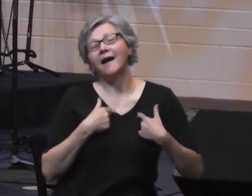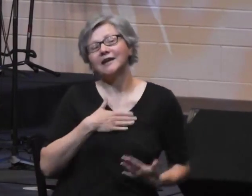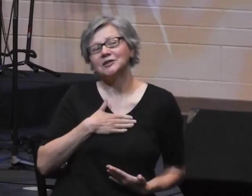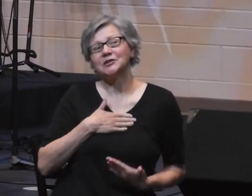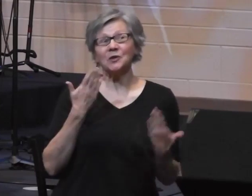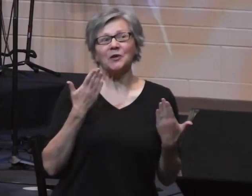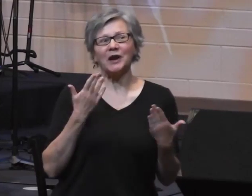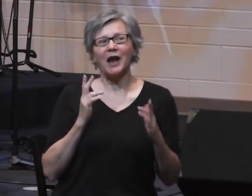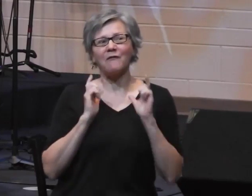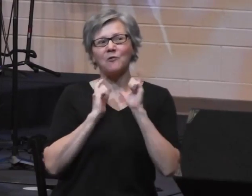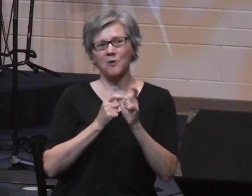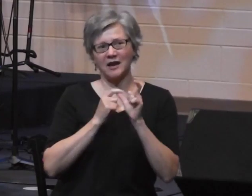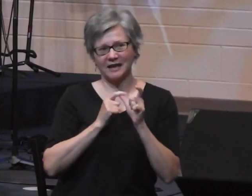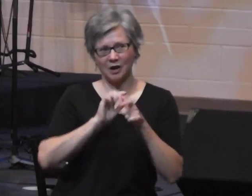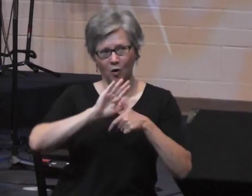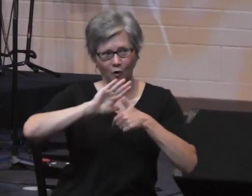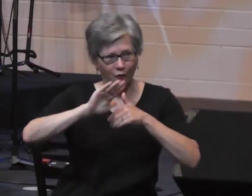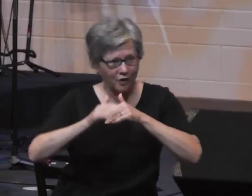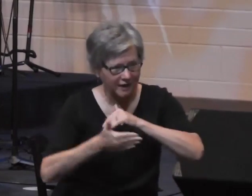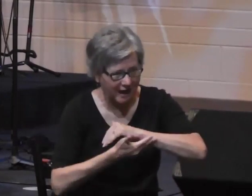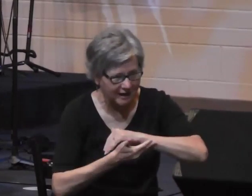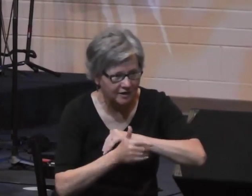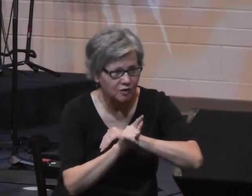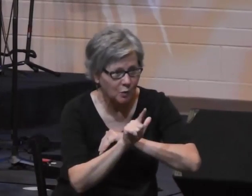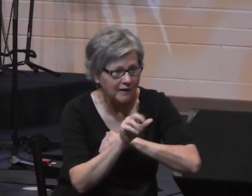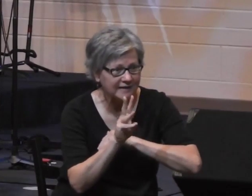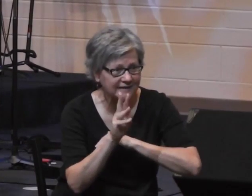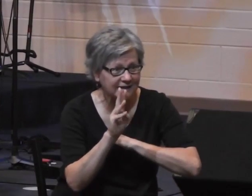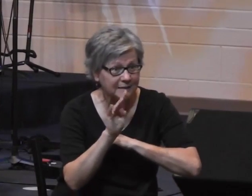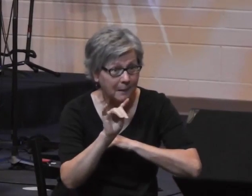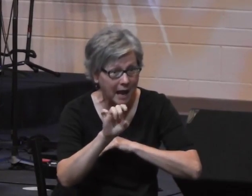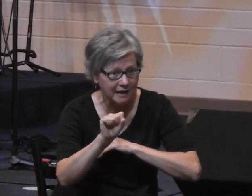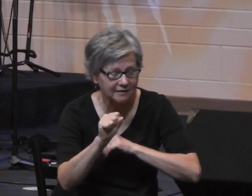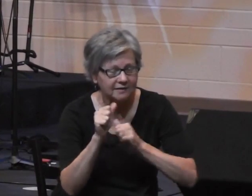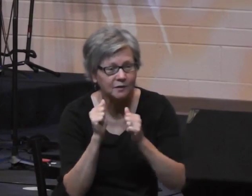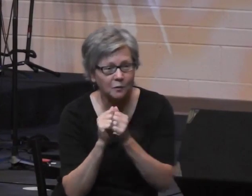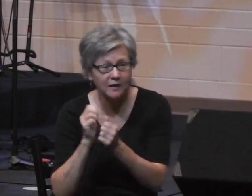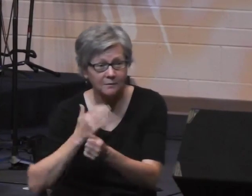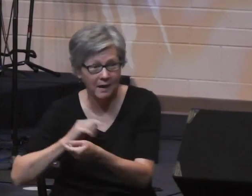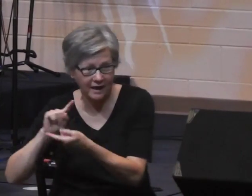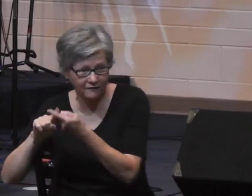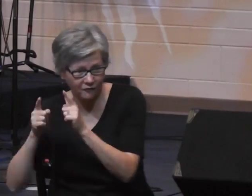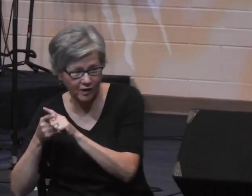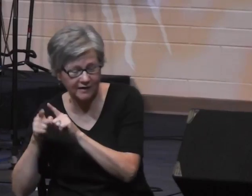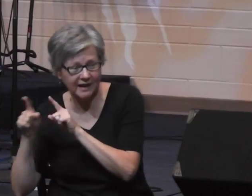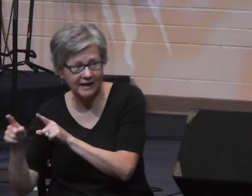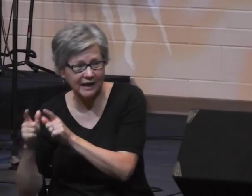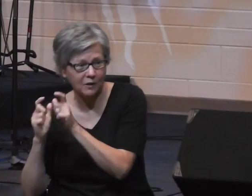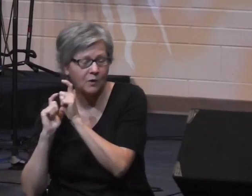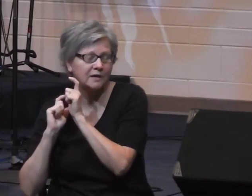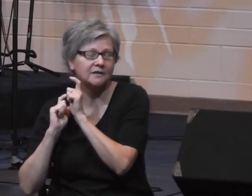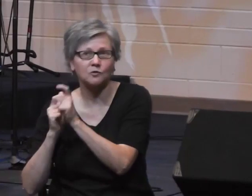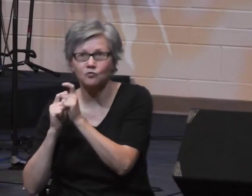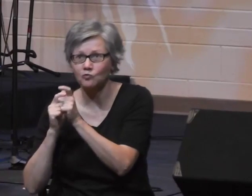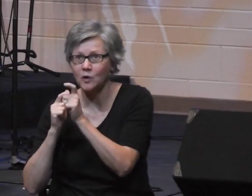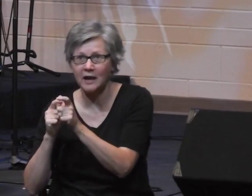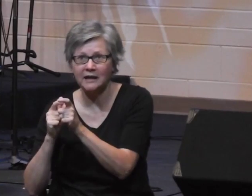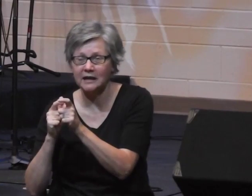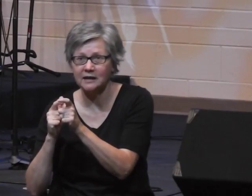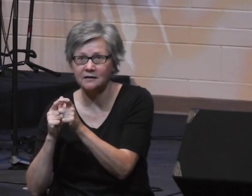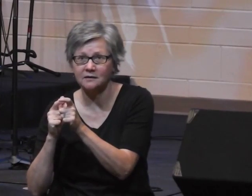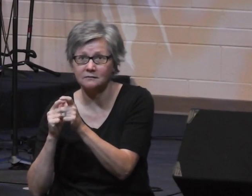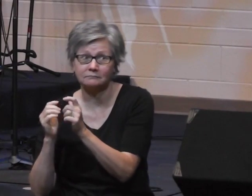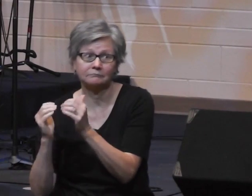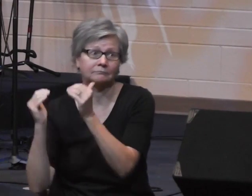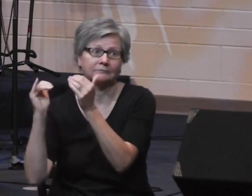running overnight for 26 miles with a friend of mine who was doing the even more insane thing of running in his